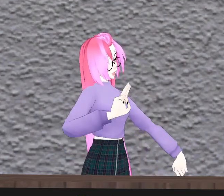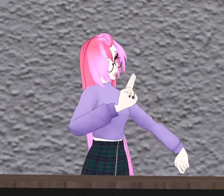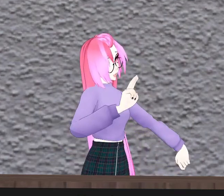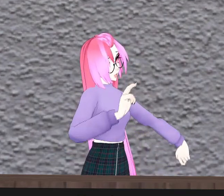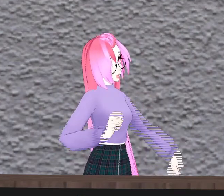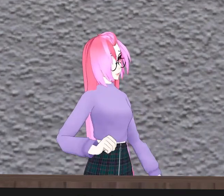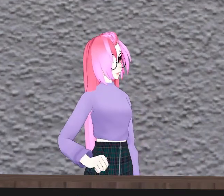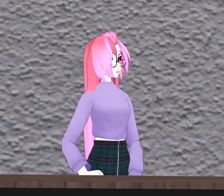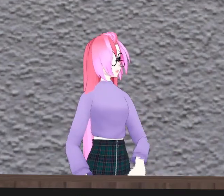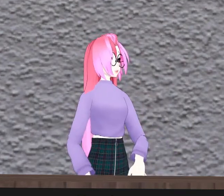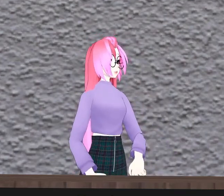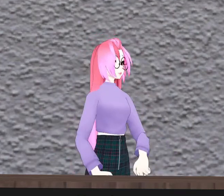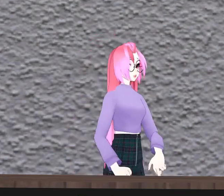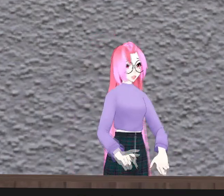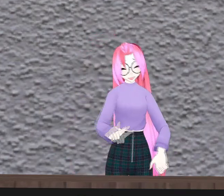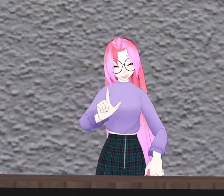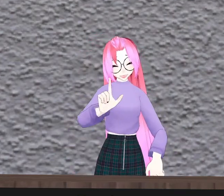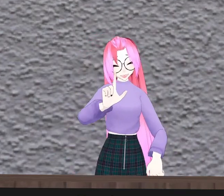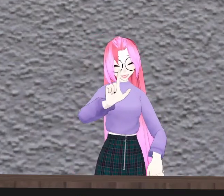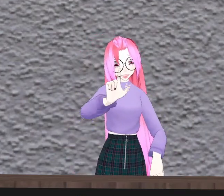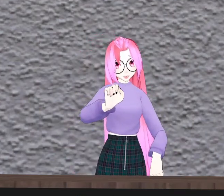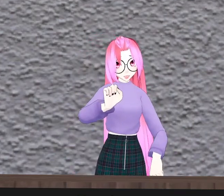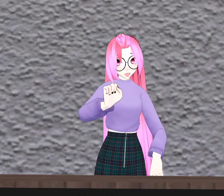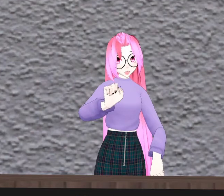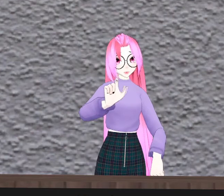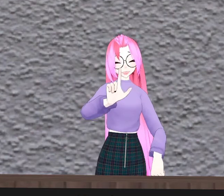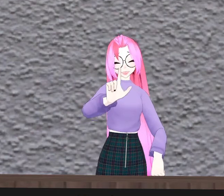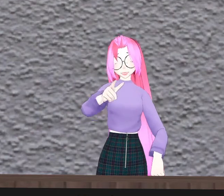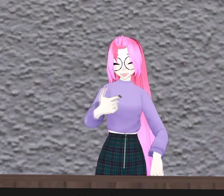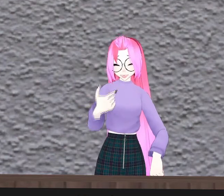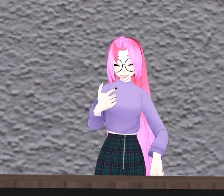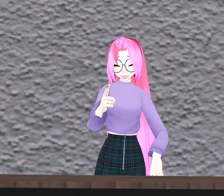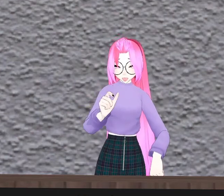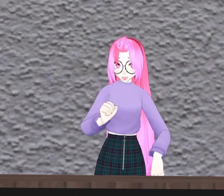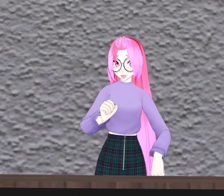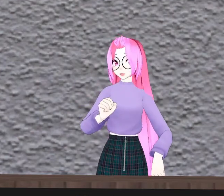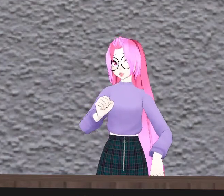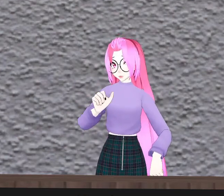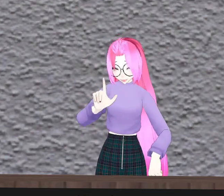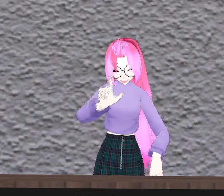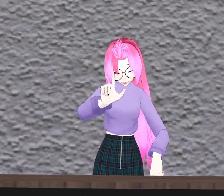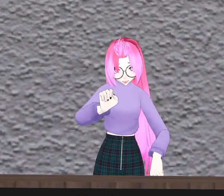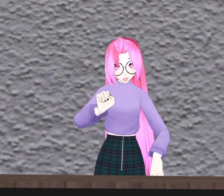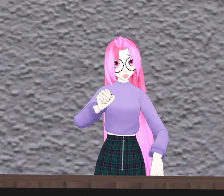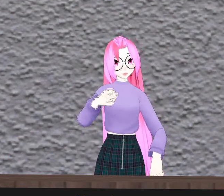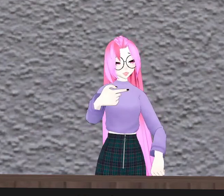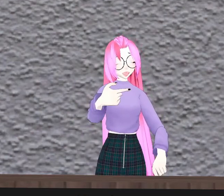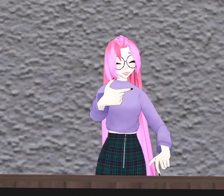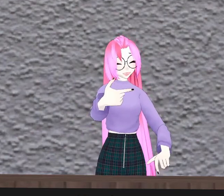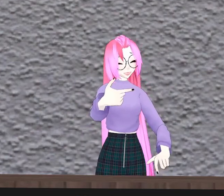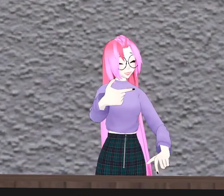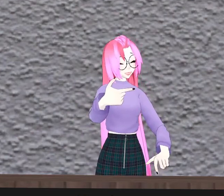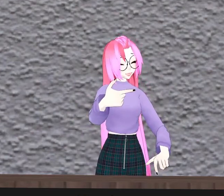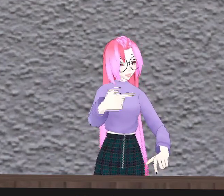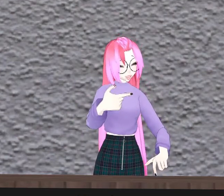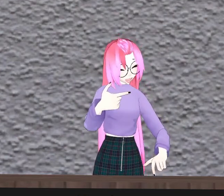20? No, just 20. 20, yep. 20, then